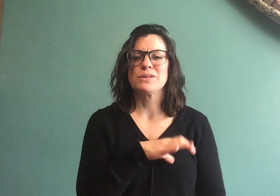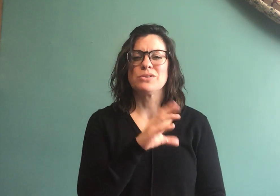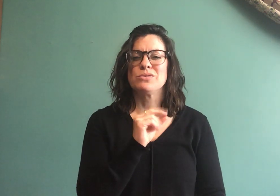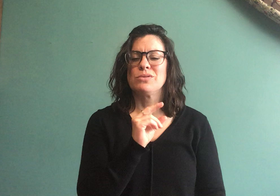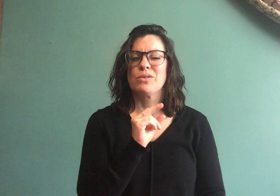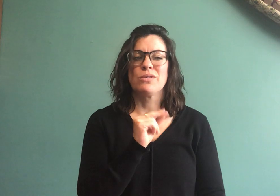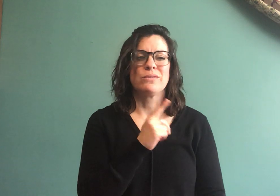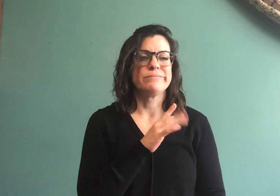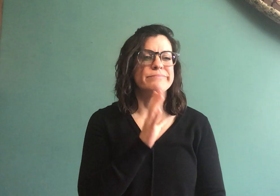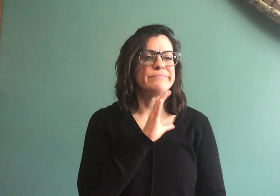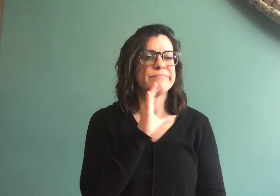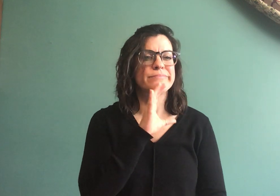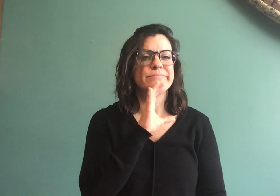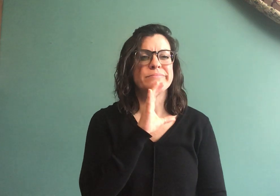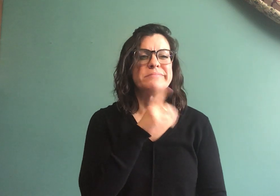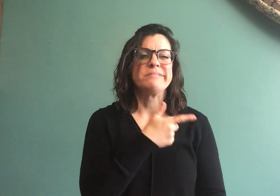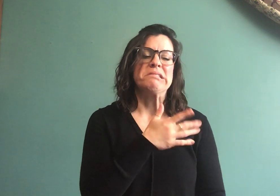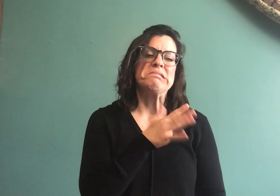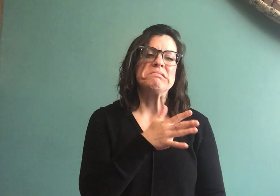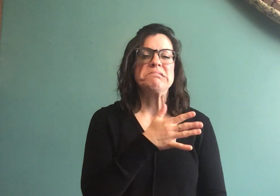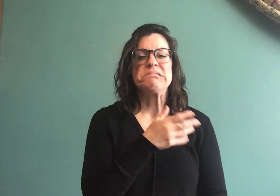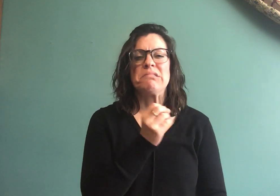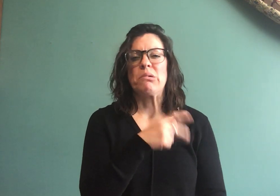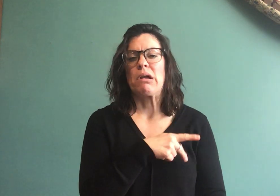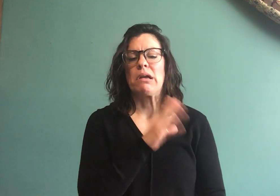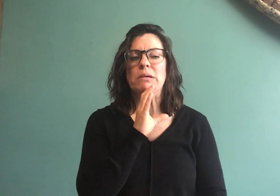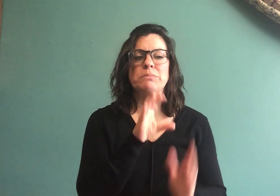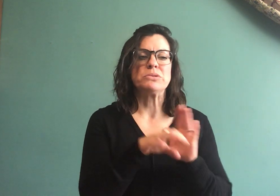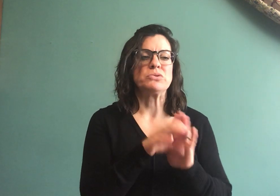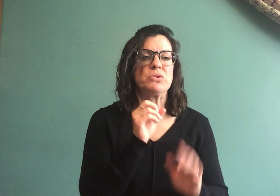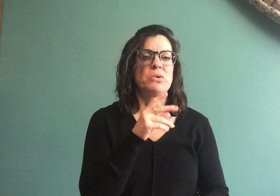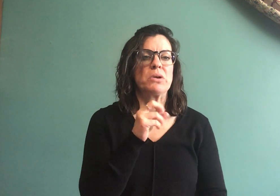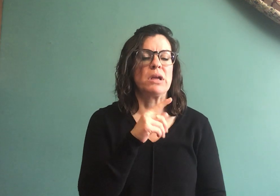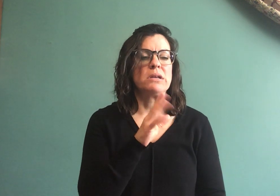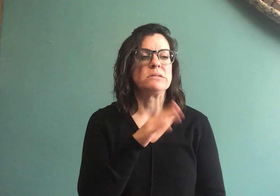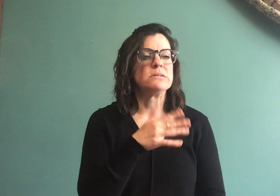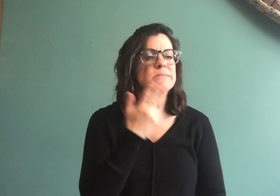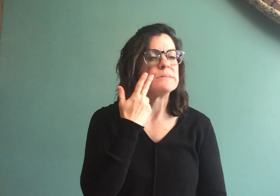This one's not bad. Let me see what else we got here, guys and gals.